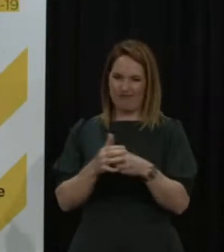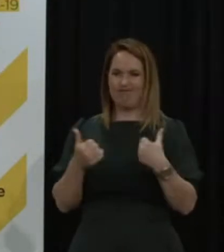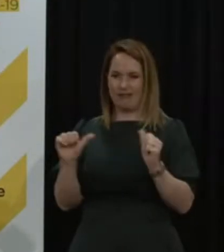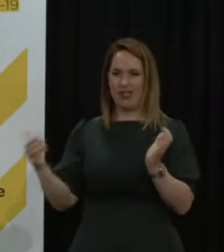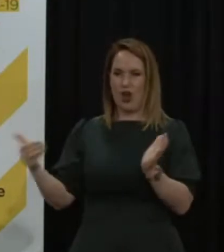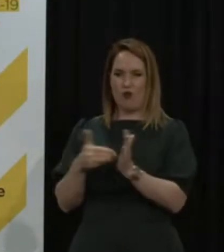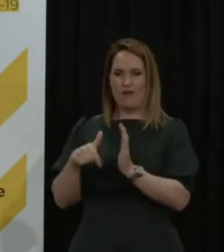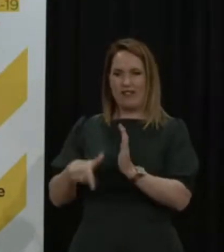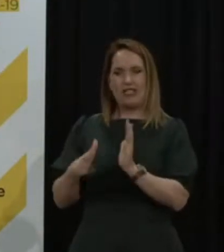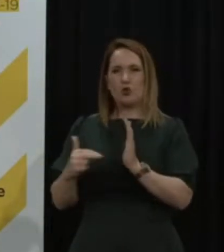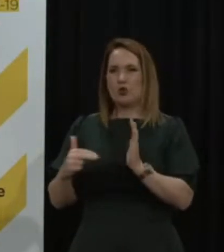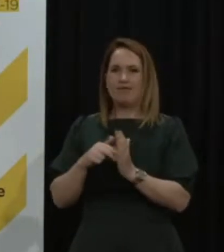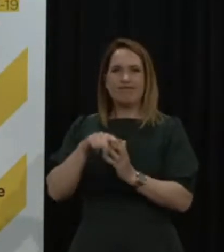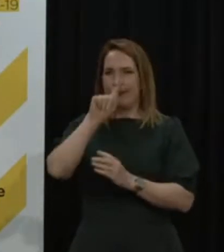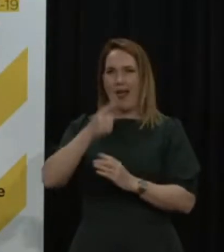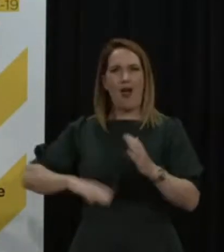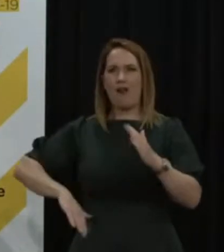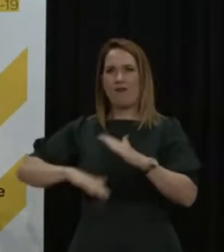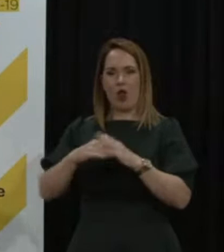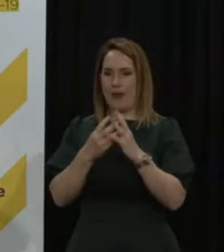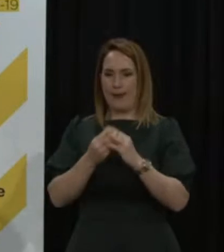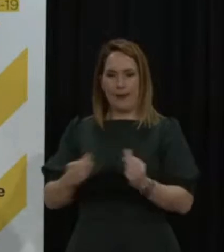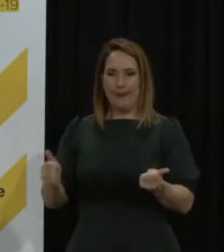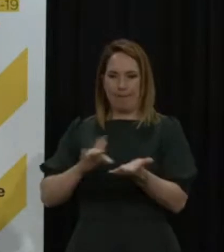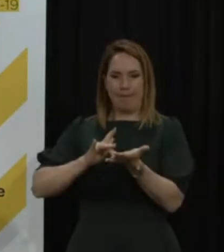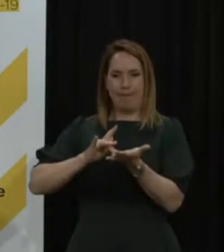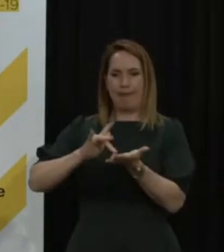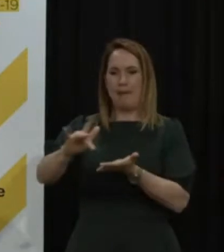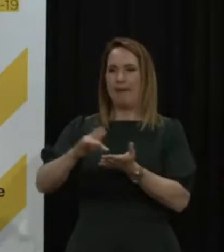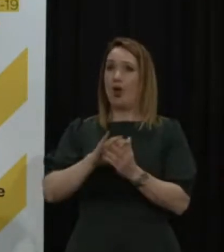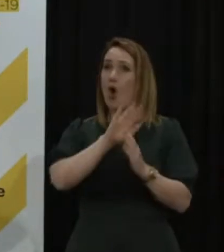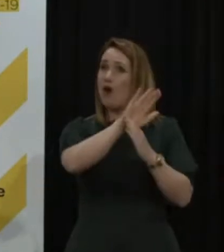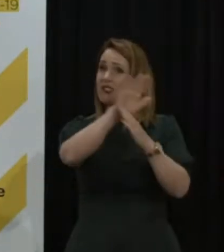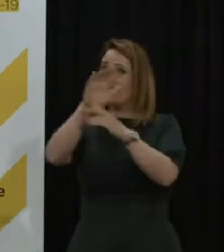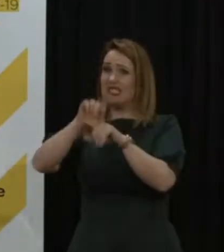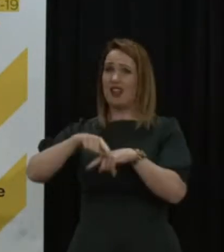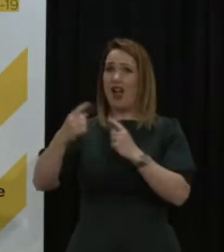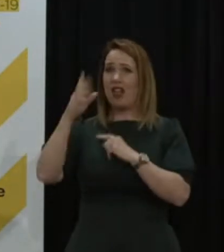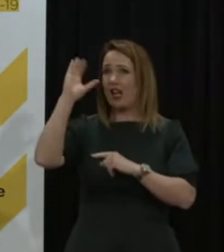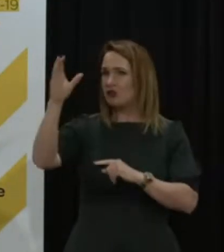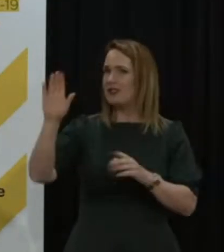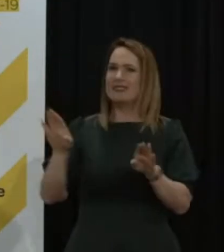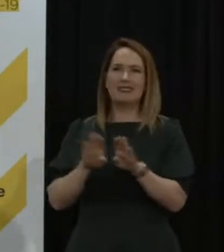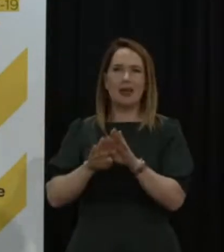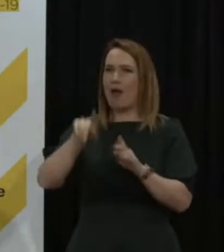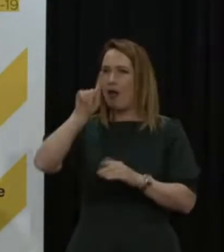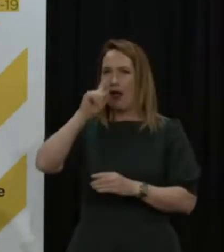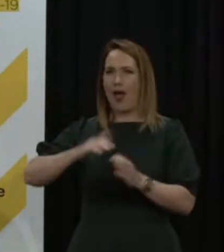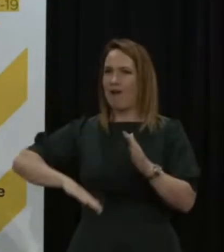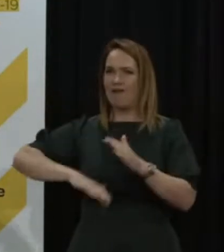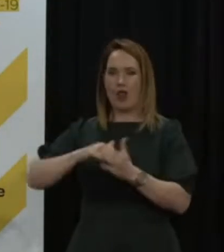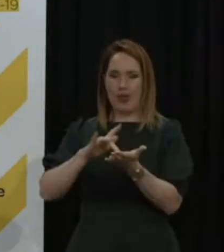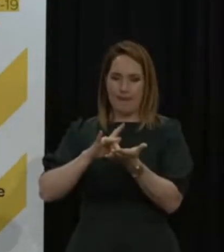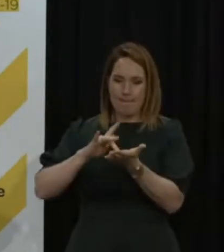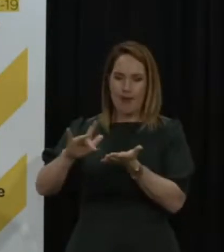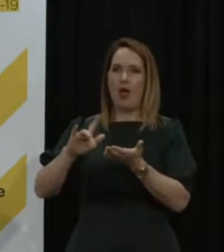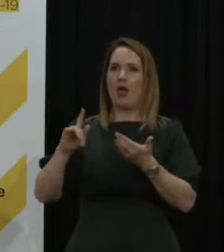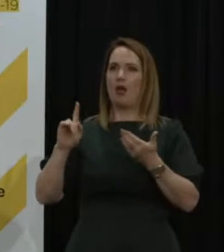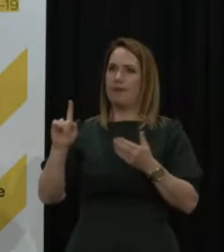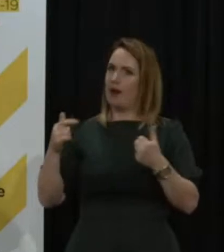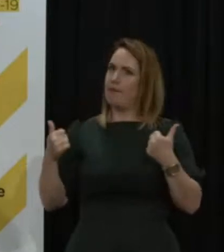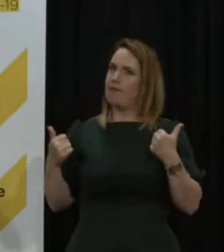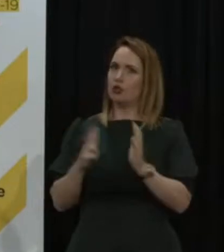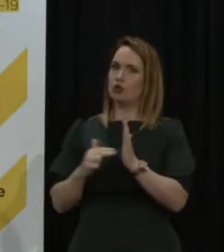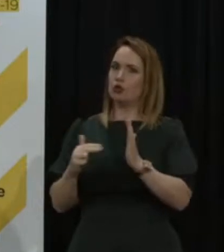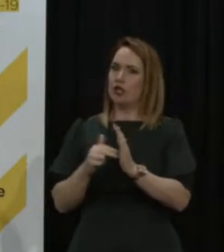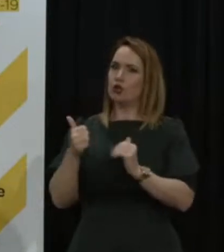And while no country to date has been able to eliminate Delta completely once it's arrived, New Zealand is better positioned than most to tackle it